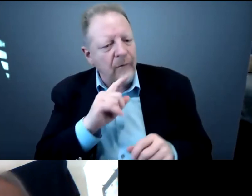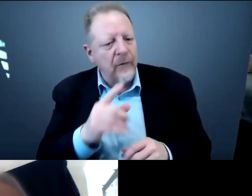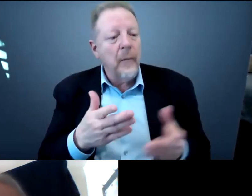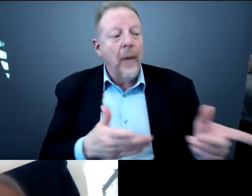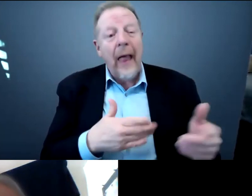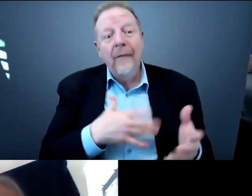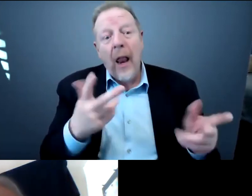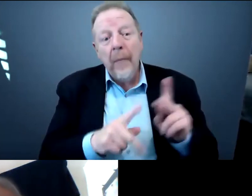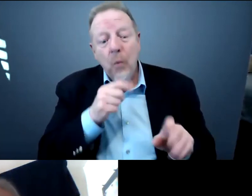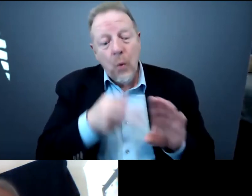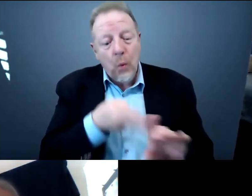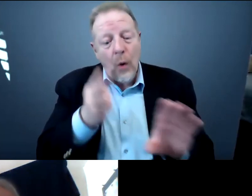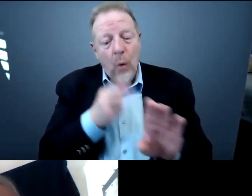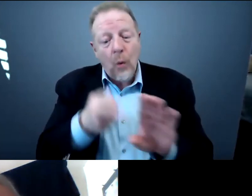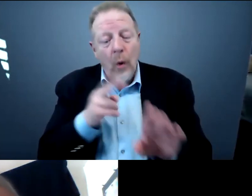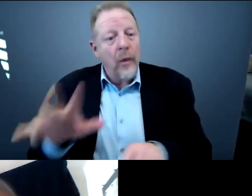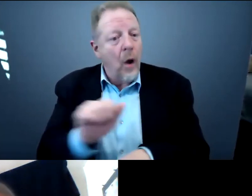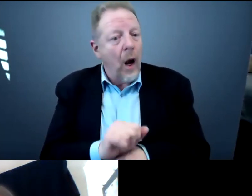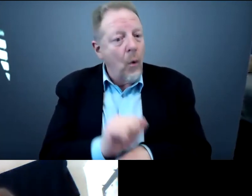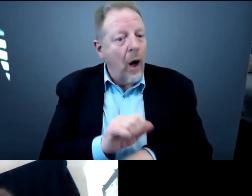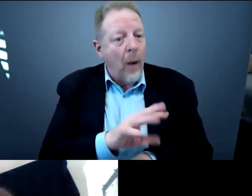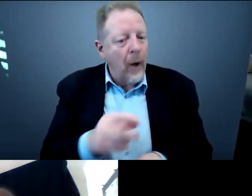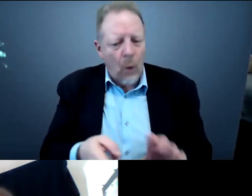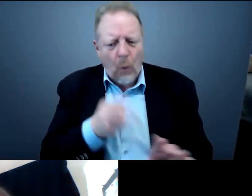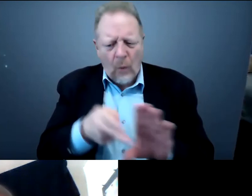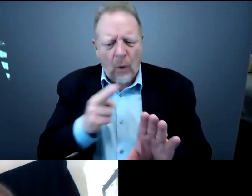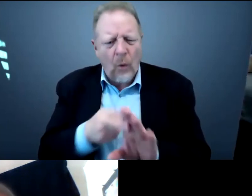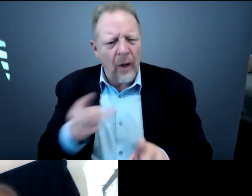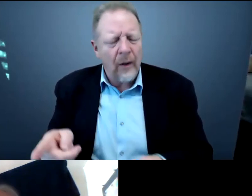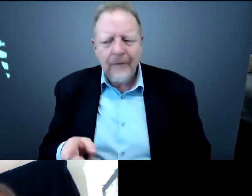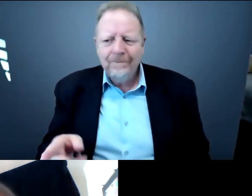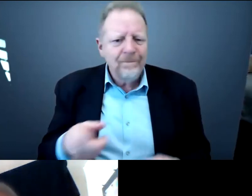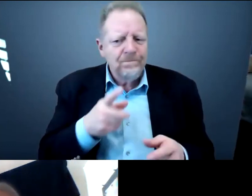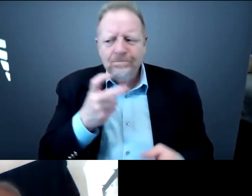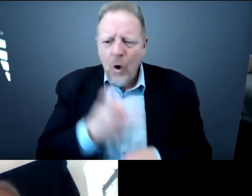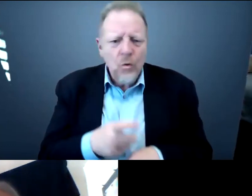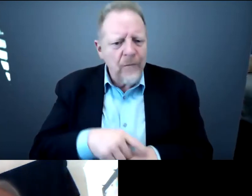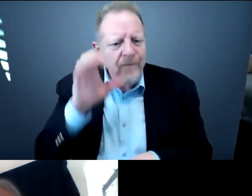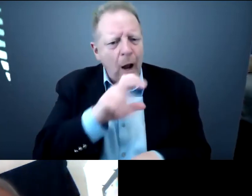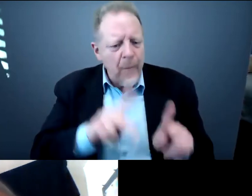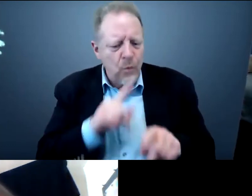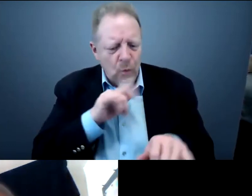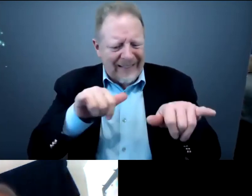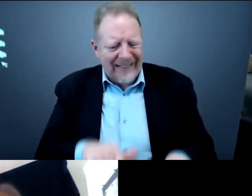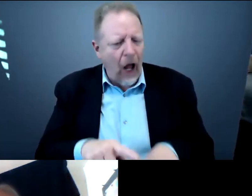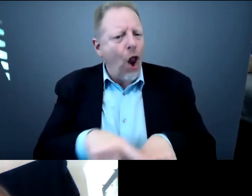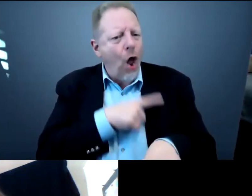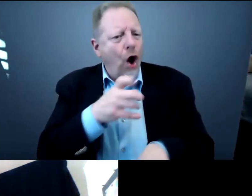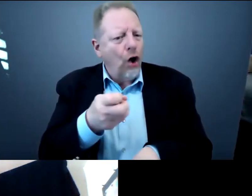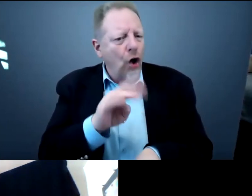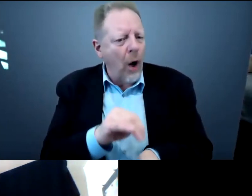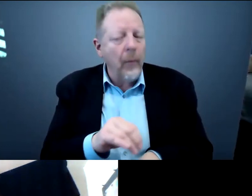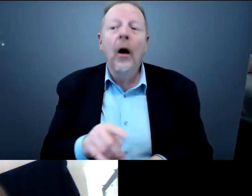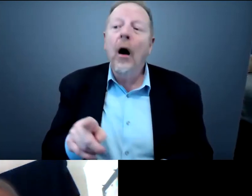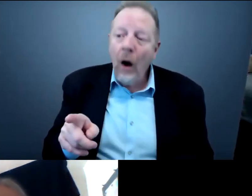in their employees, and they're not sure why, or what do they need? What are they looking for? To start with that, and